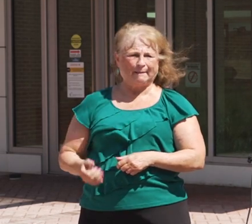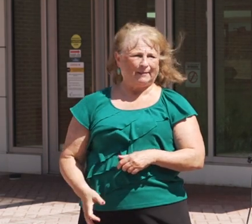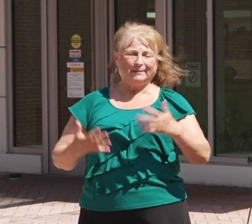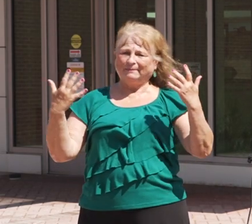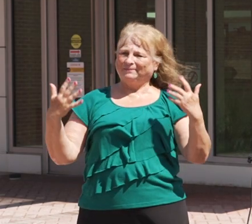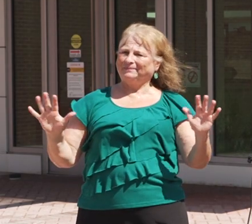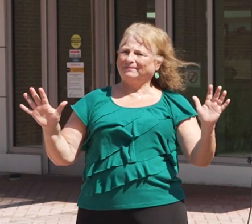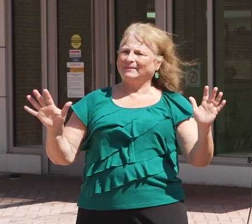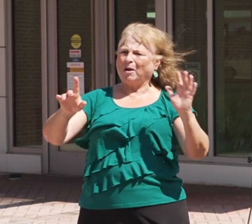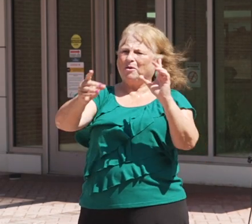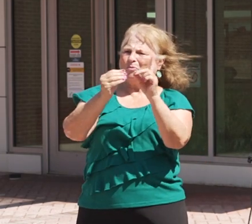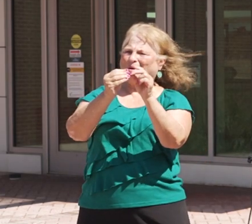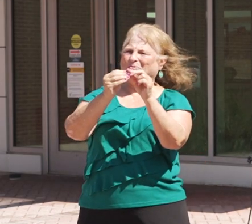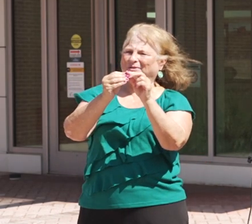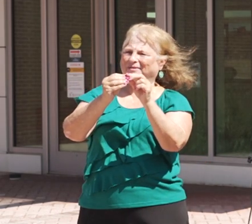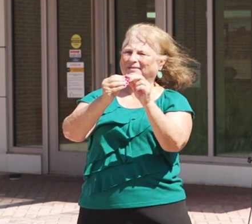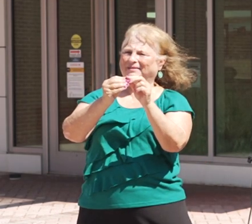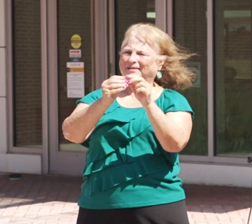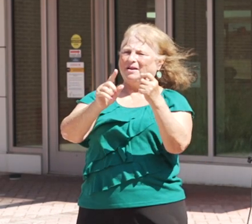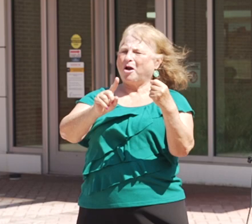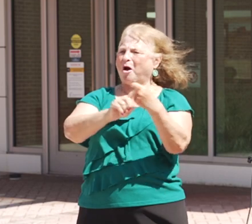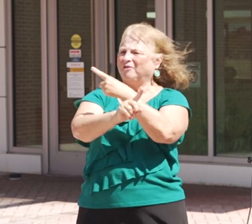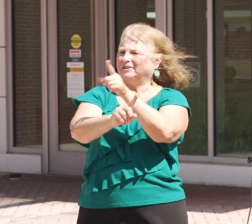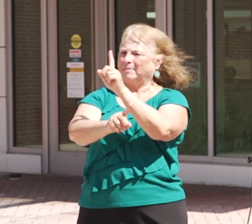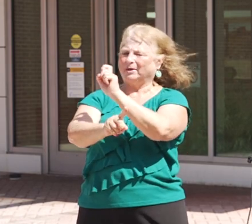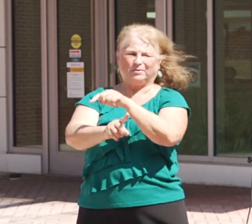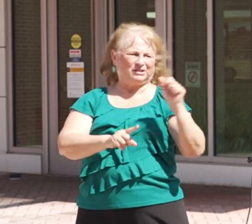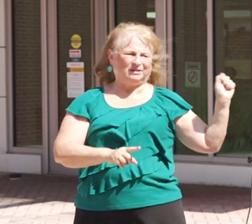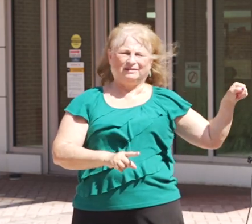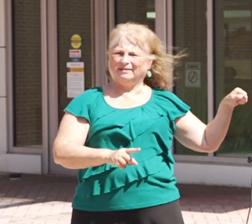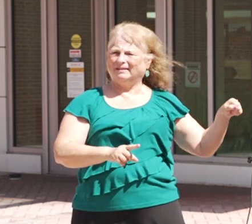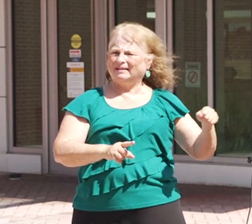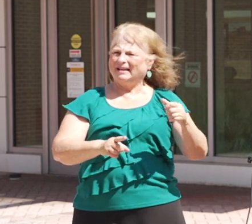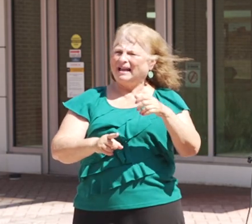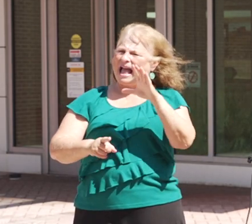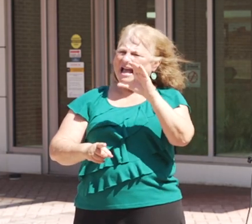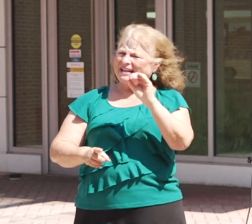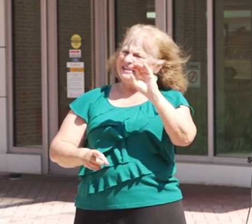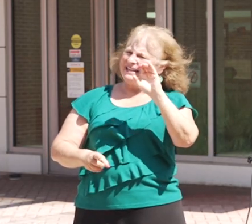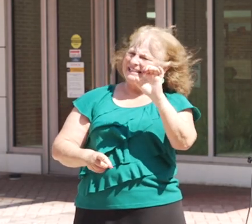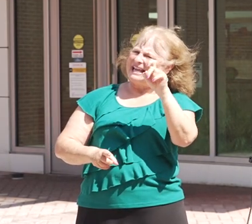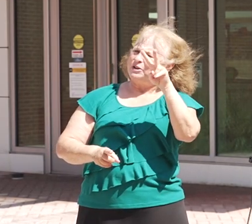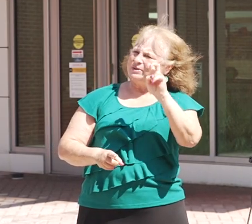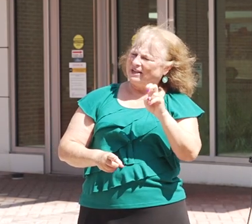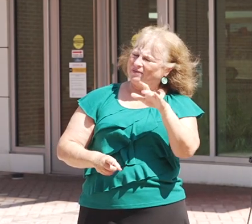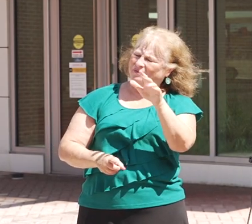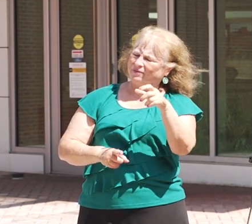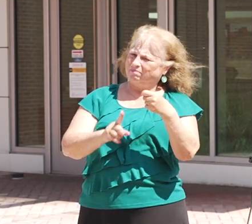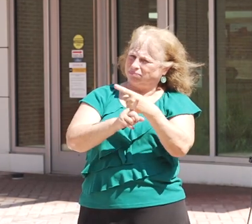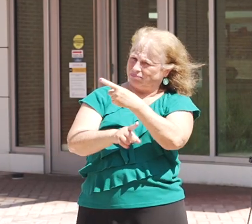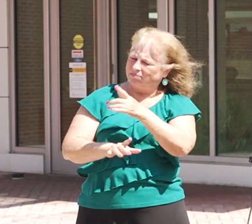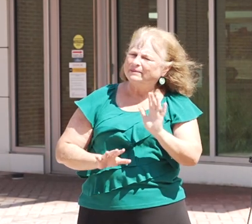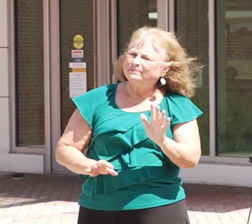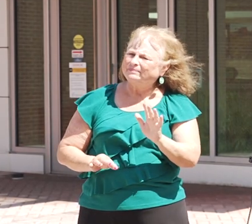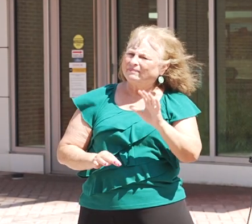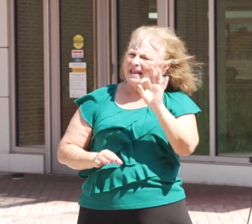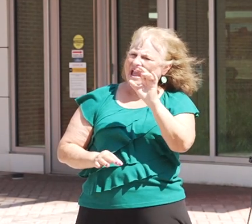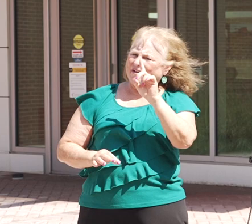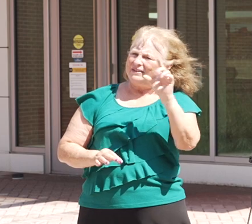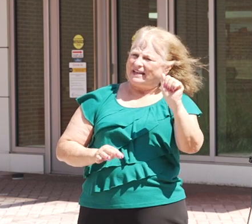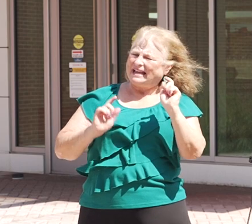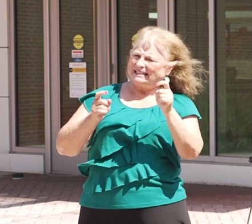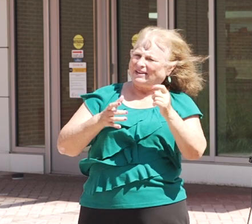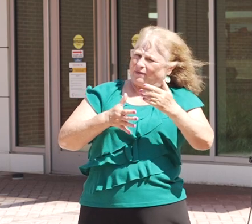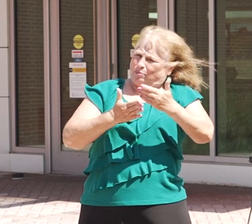All right, seeing no further. Can I have an off-topic question? Sure. That's for the county executive. Now that the FDA has